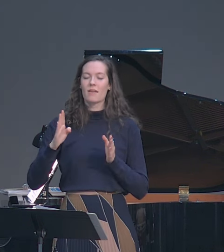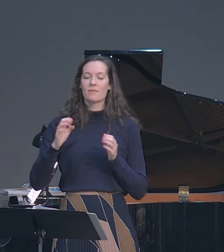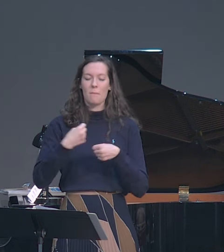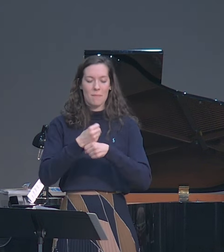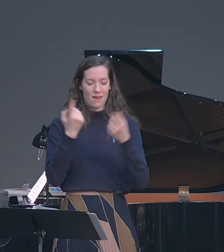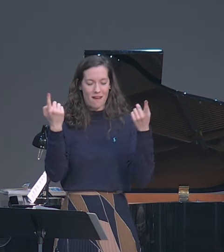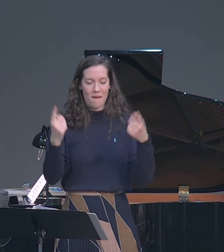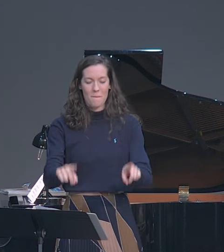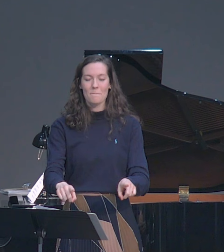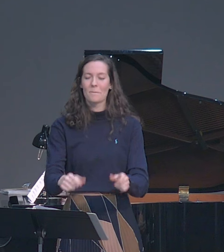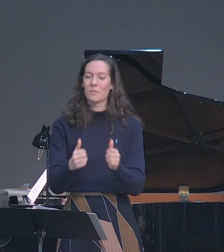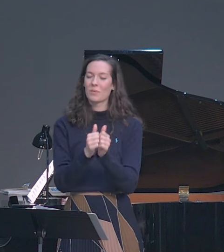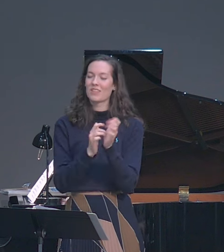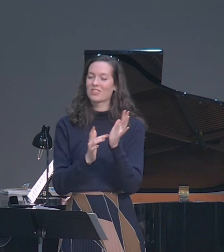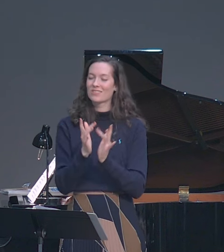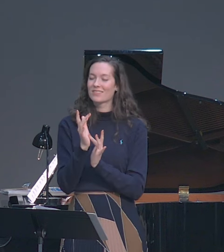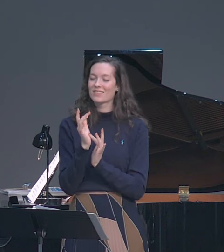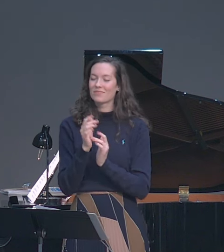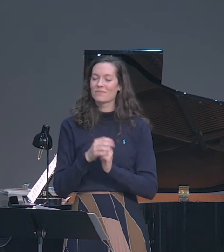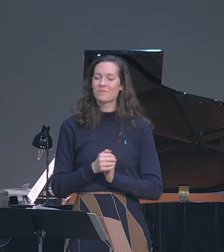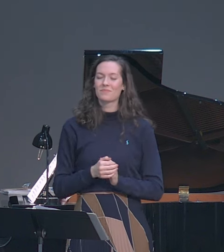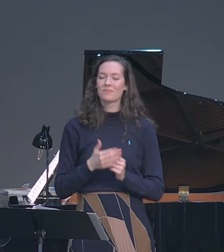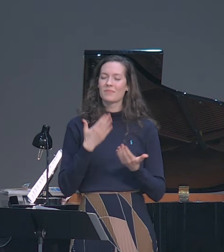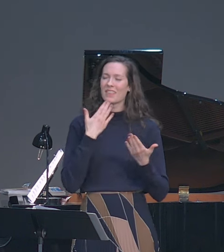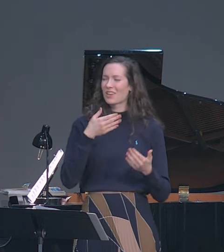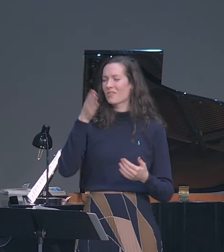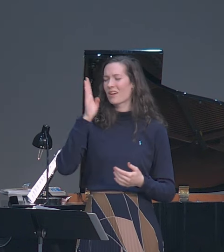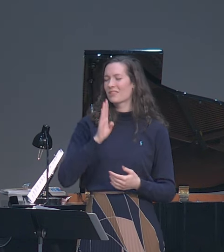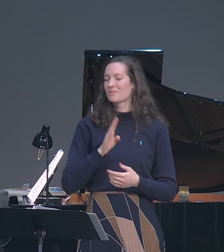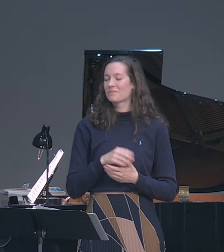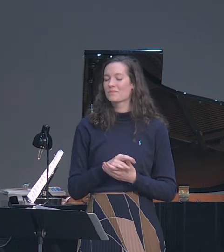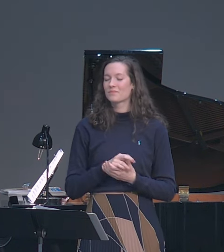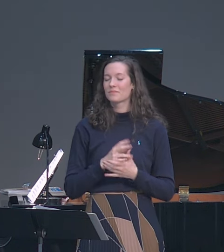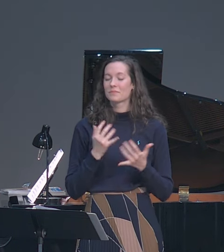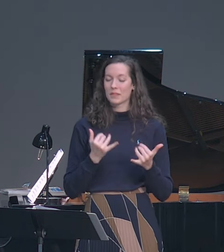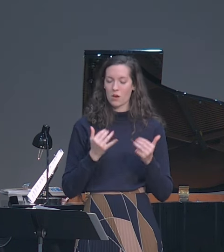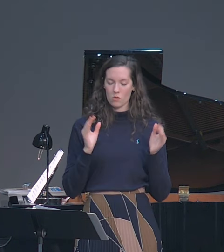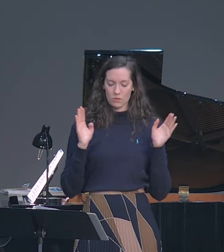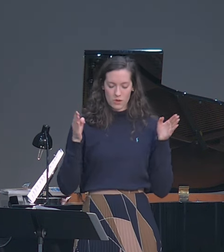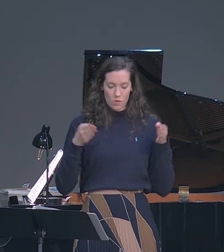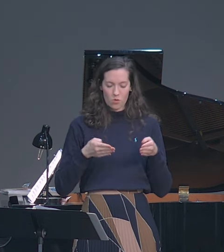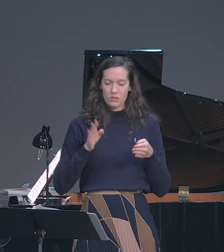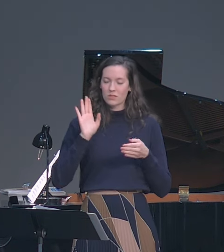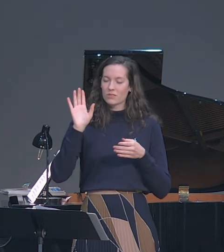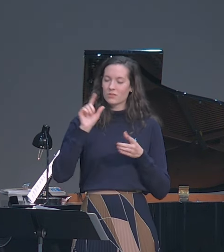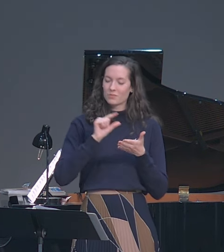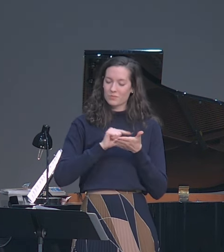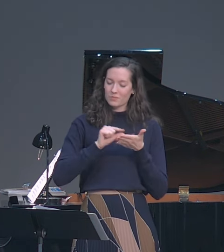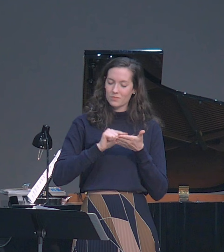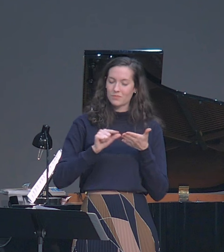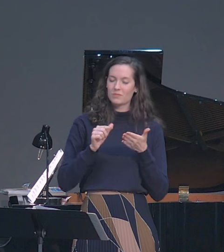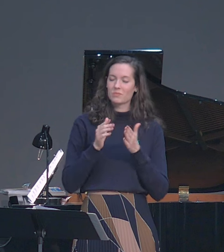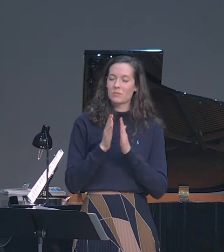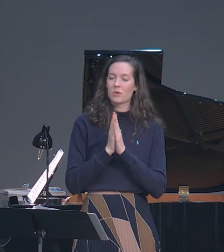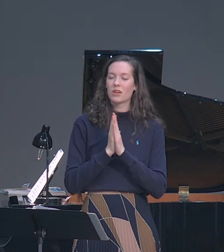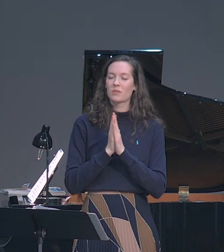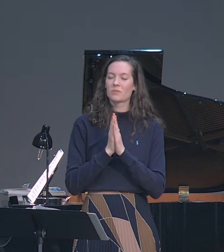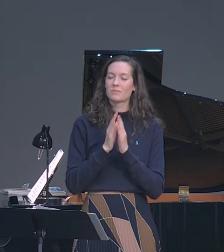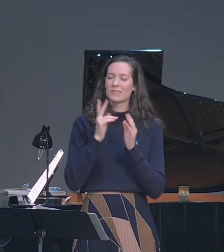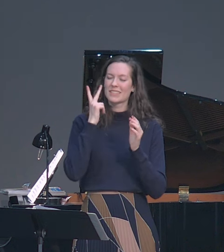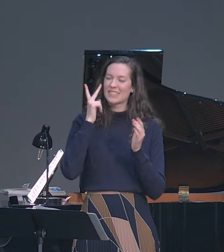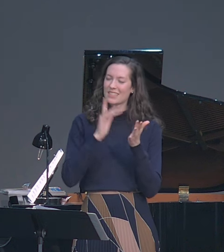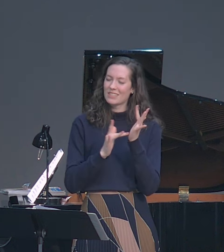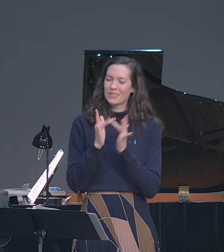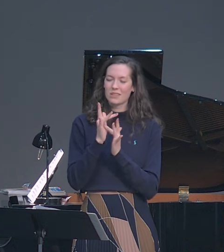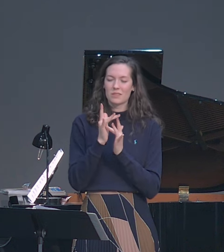day. Thank you, God. As we turn our attention to Scripture, we pray we would see Jesus more clearly than we have